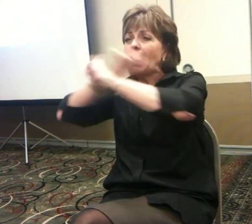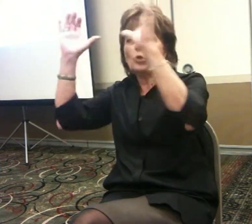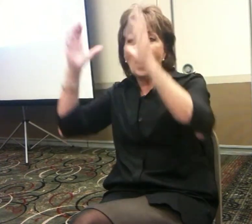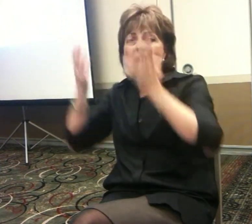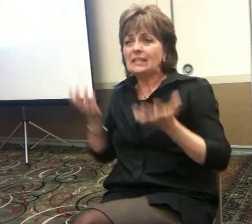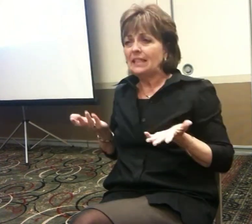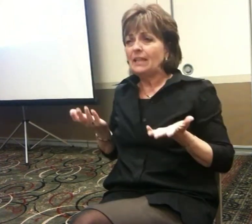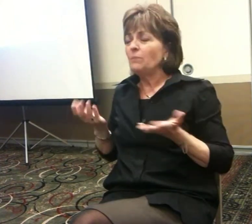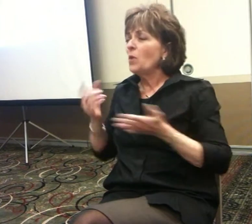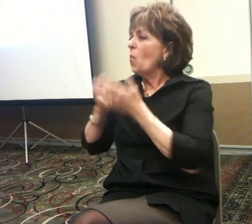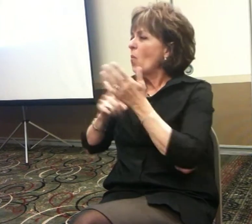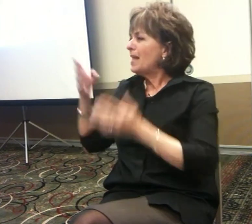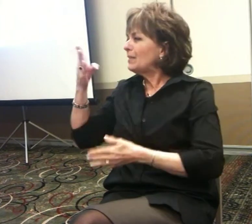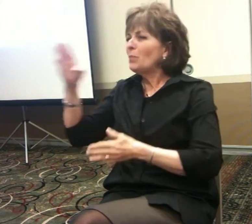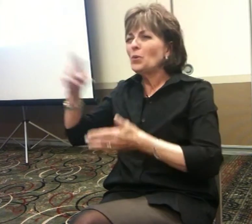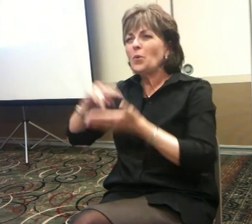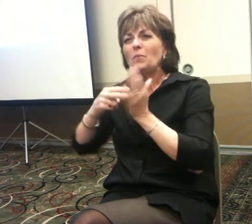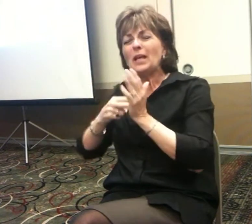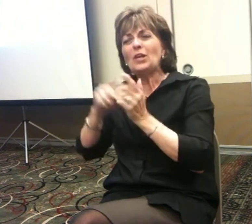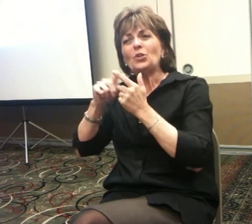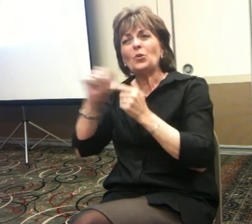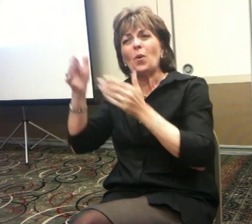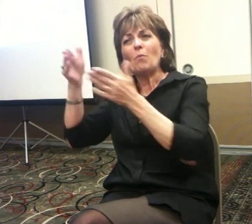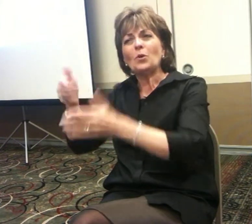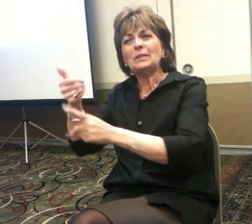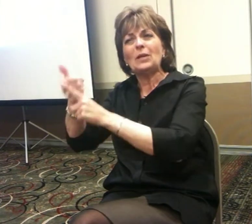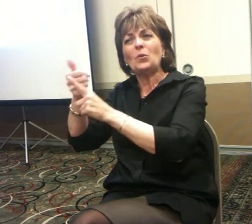does blue mean to a person who's been blind all their life?